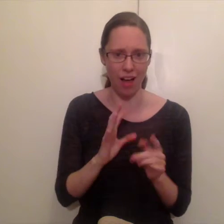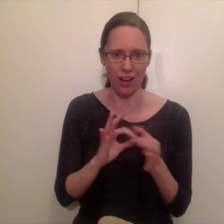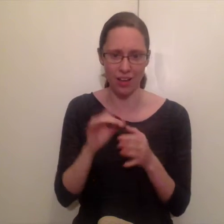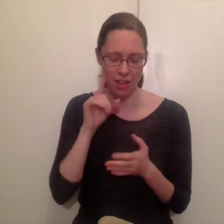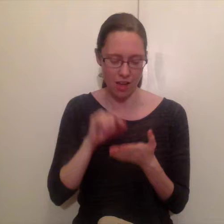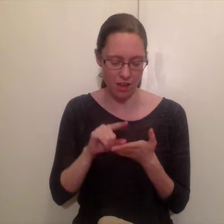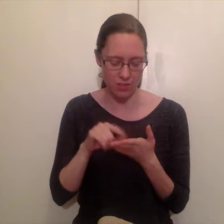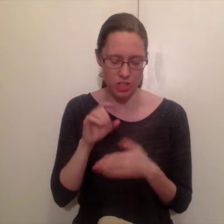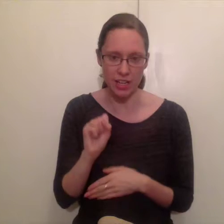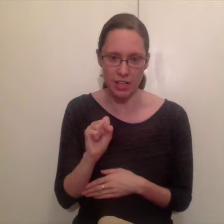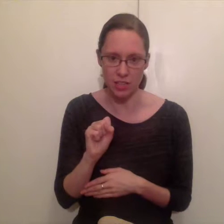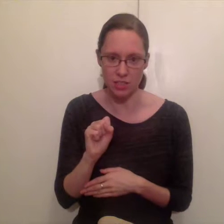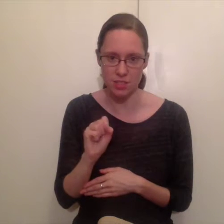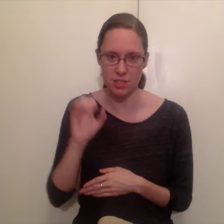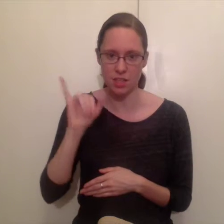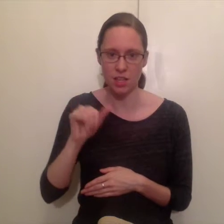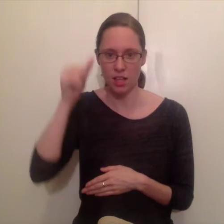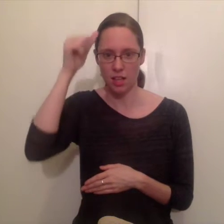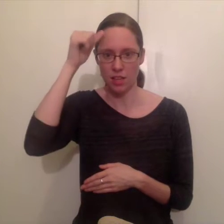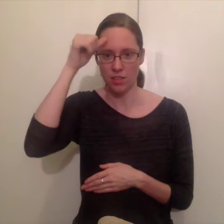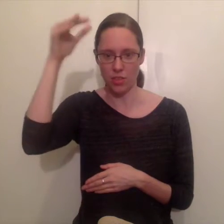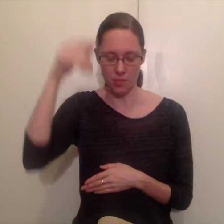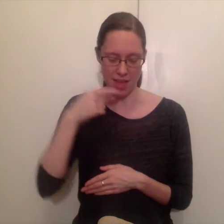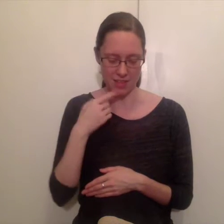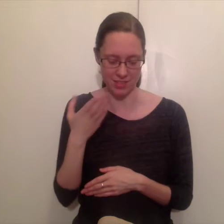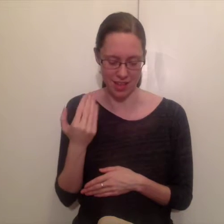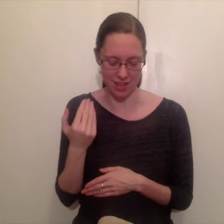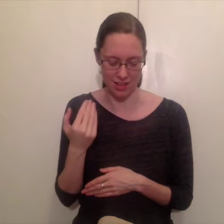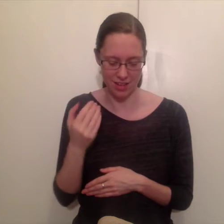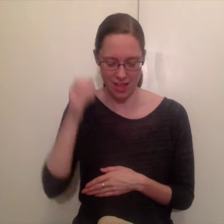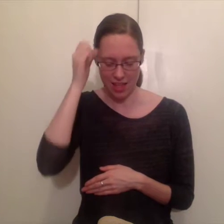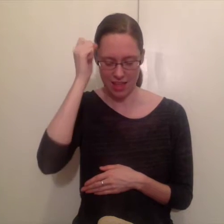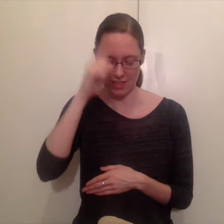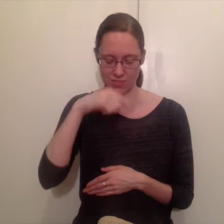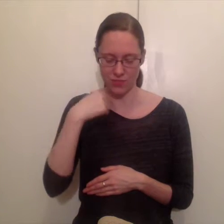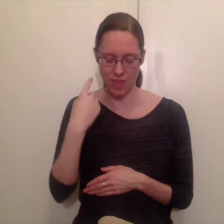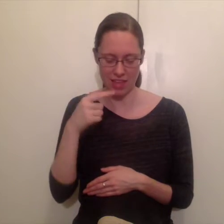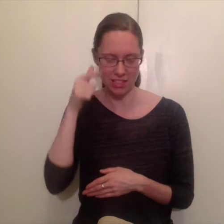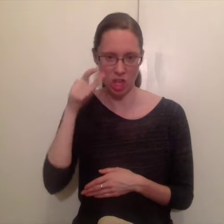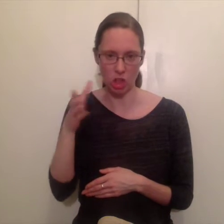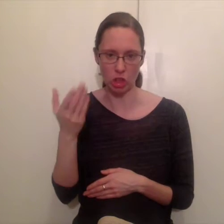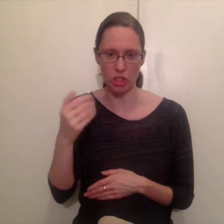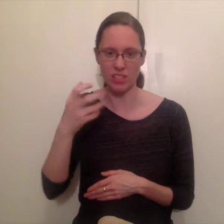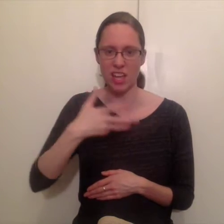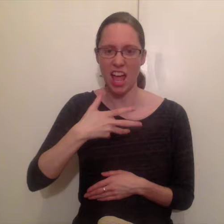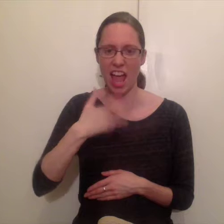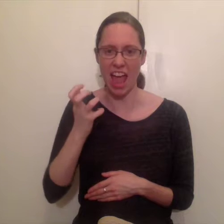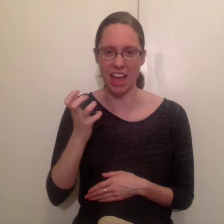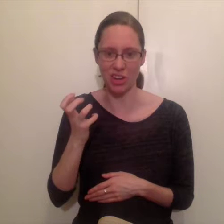flock of chickens," the man said. His face looked